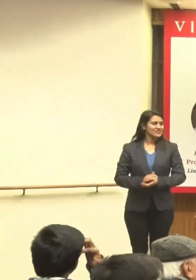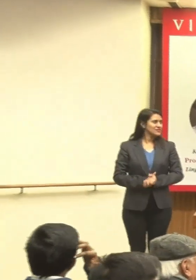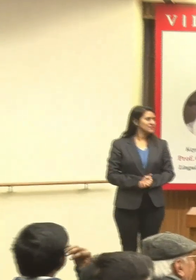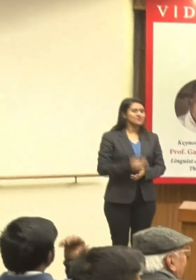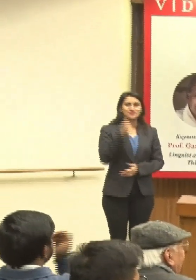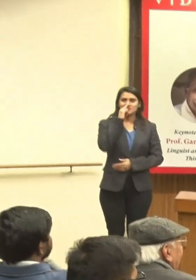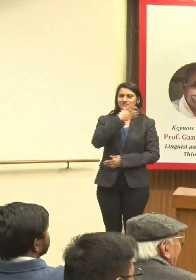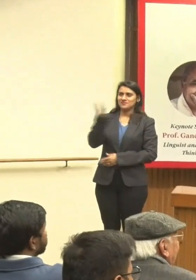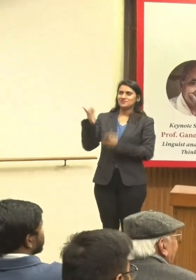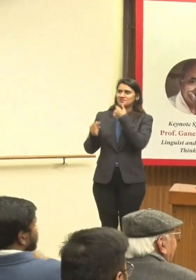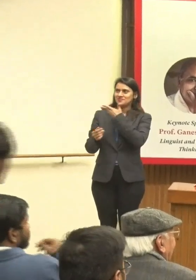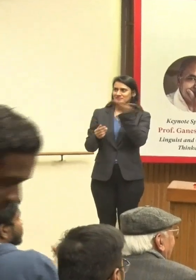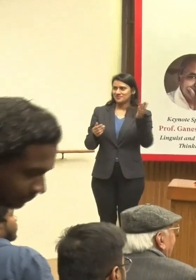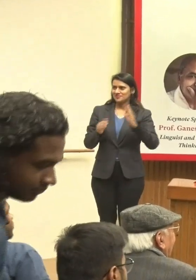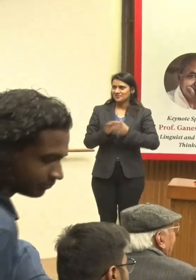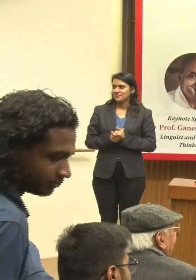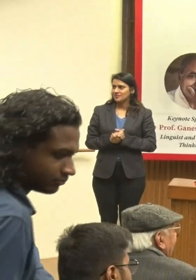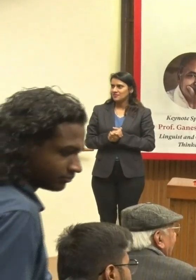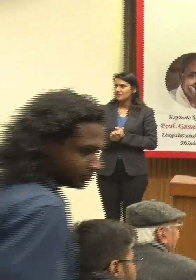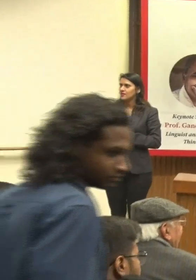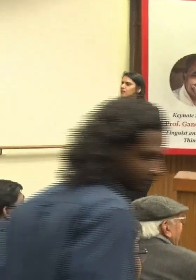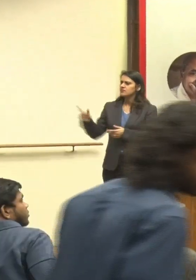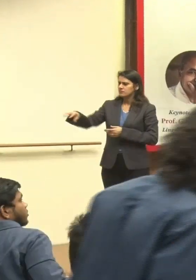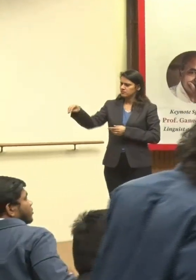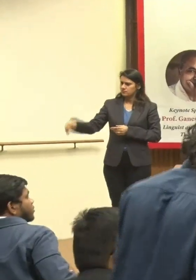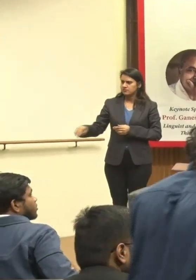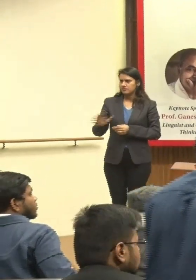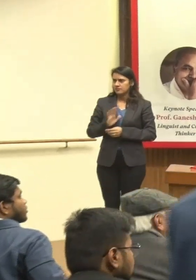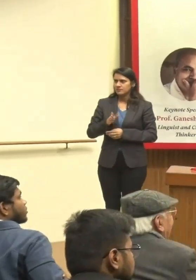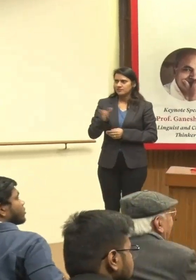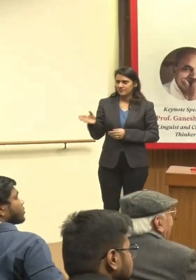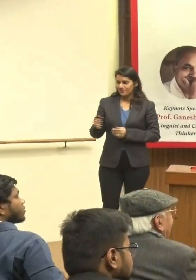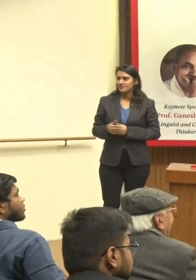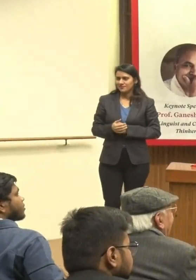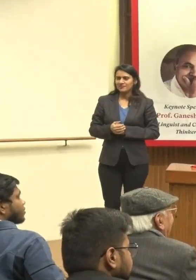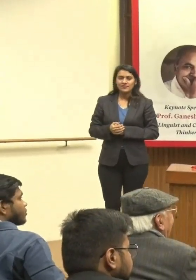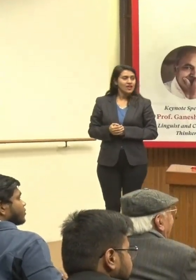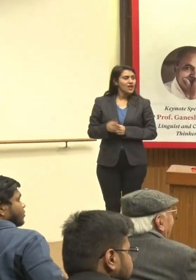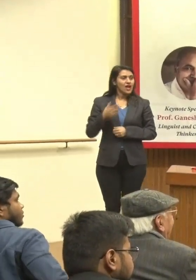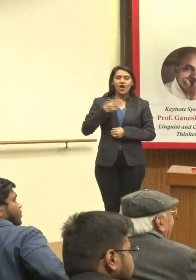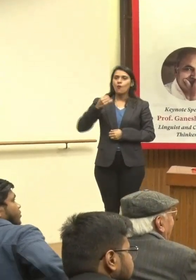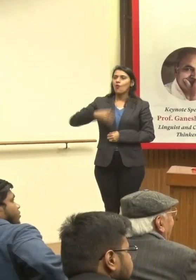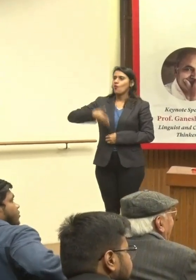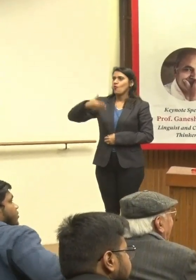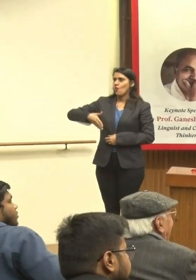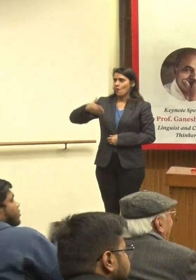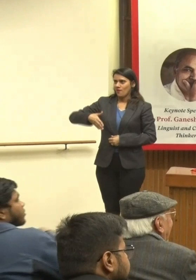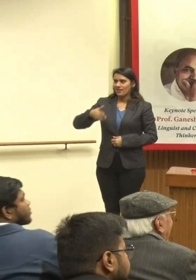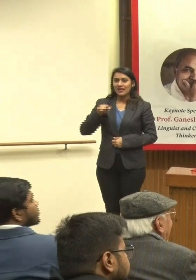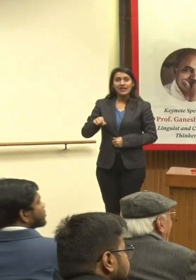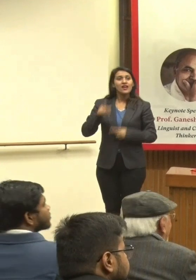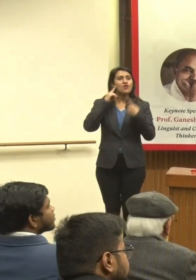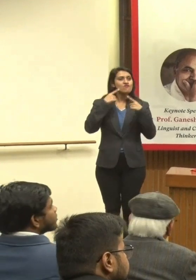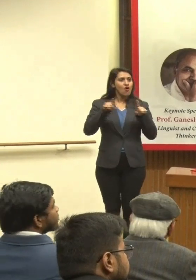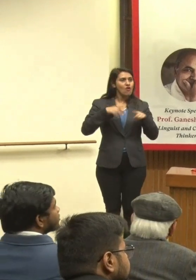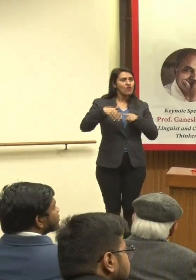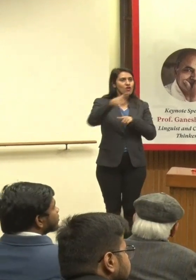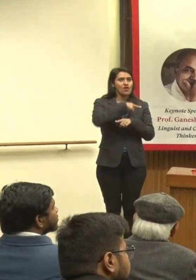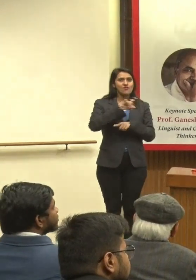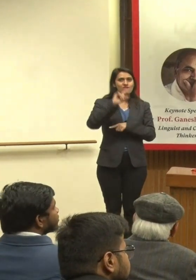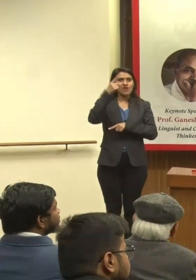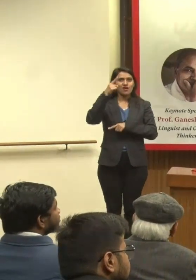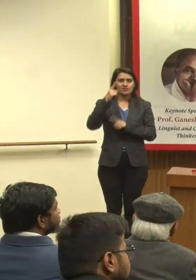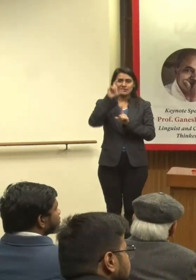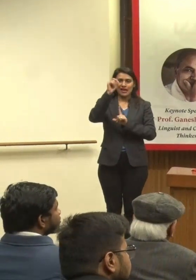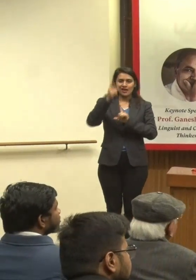Ladies and gentlemen, I want to congratulate this great initiative that has now completed the first